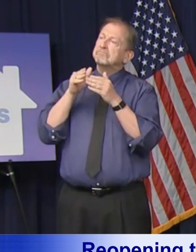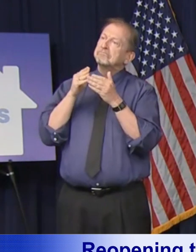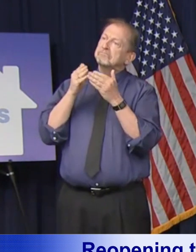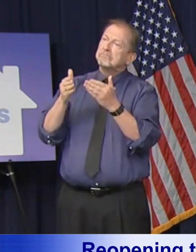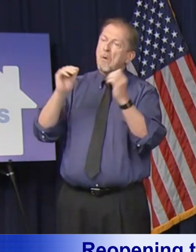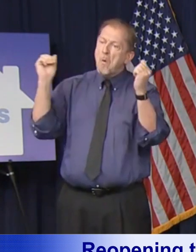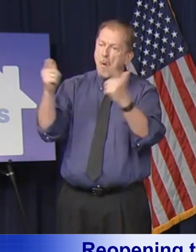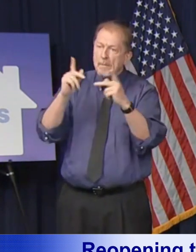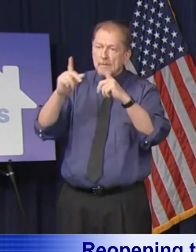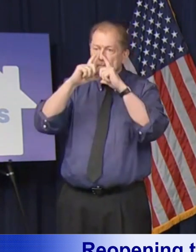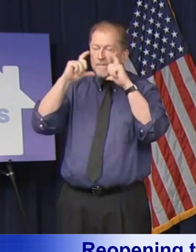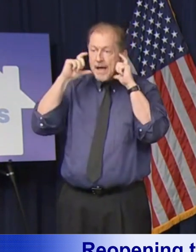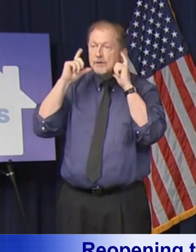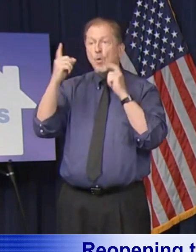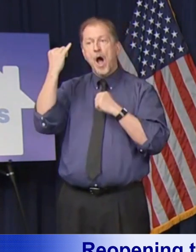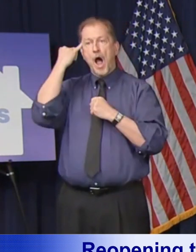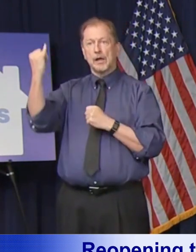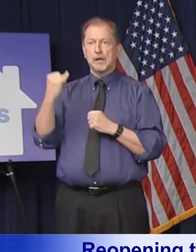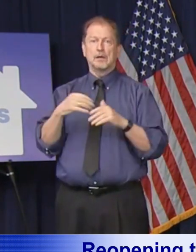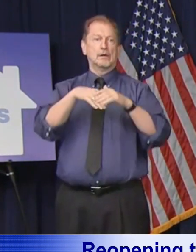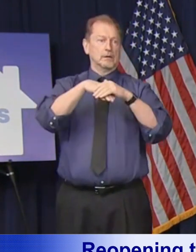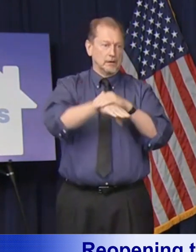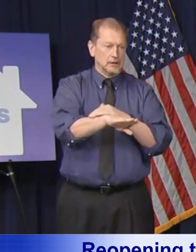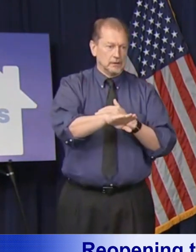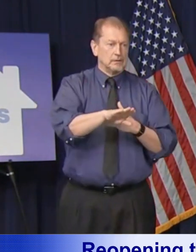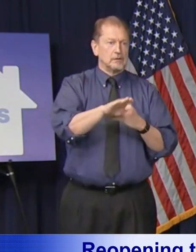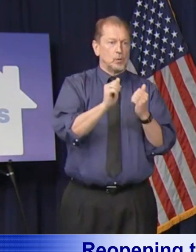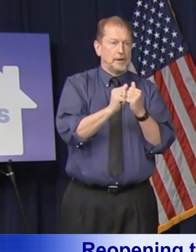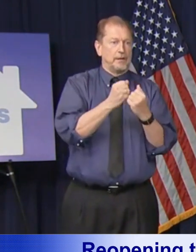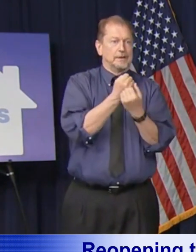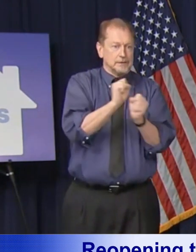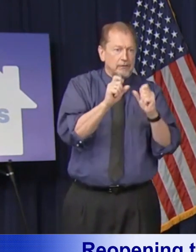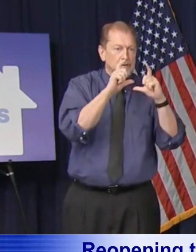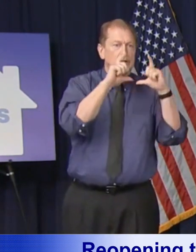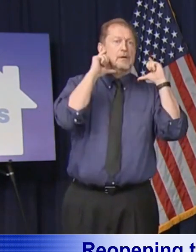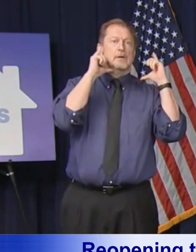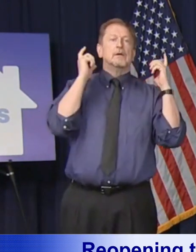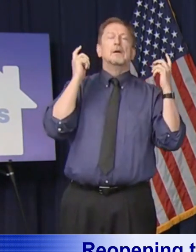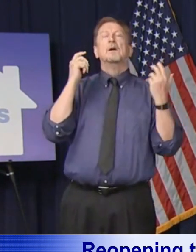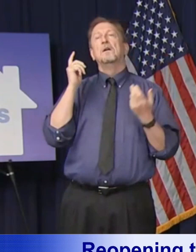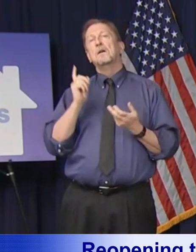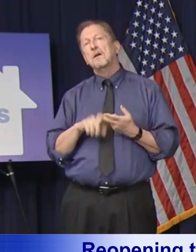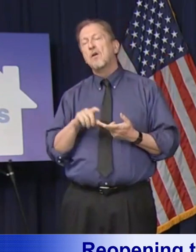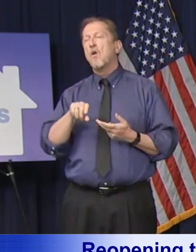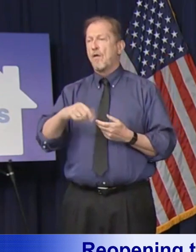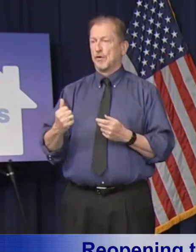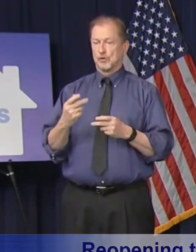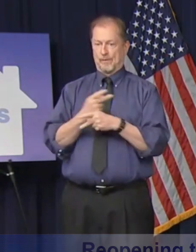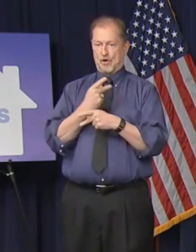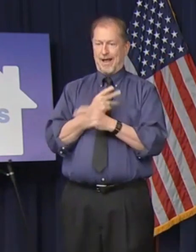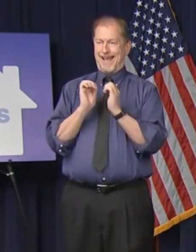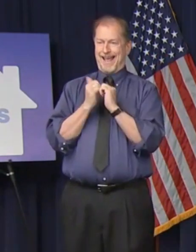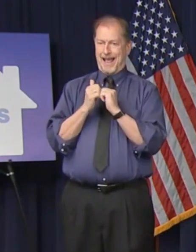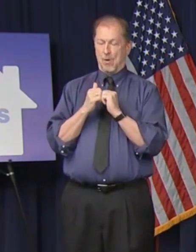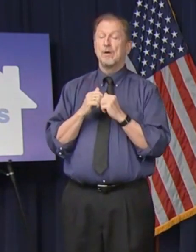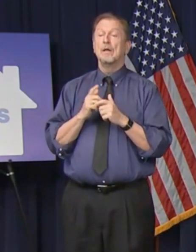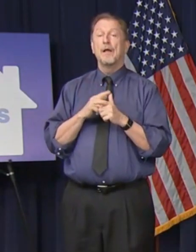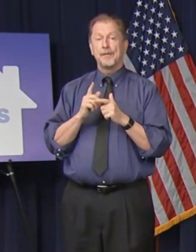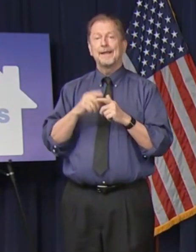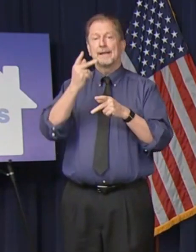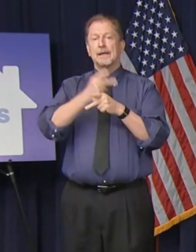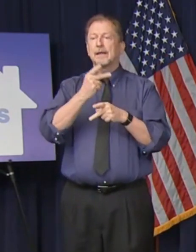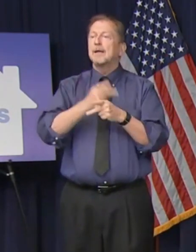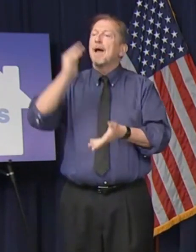are some of what's one idea among a bunch that will help us get to keeping under the capacity and making sure